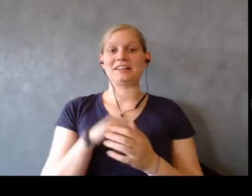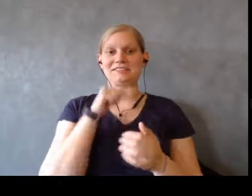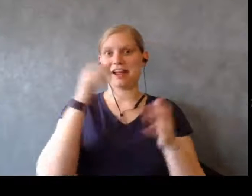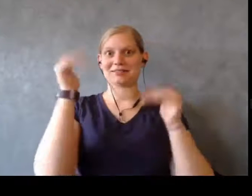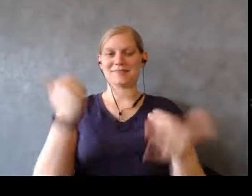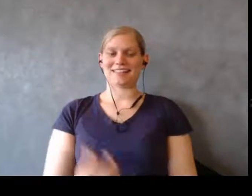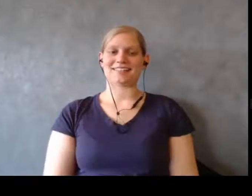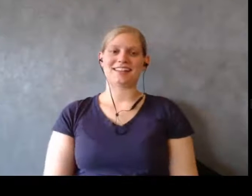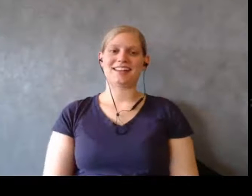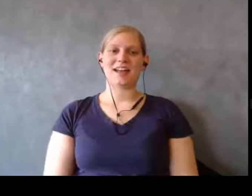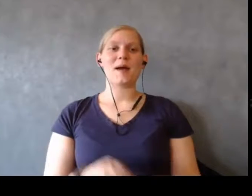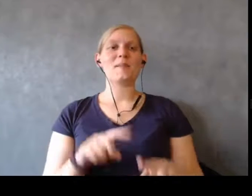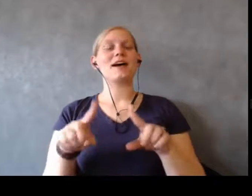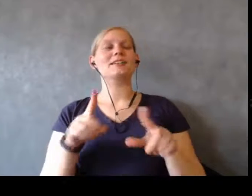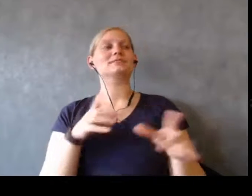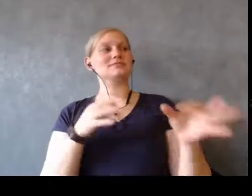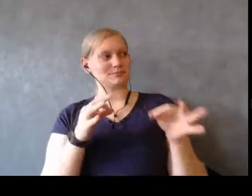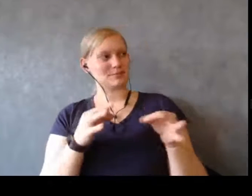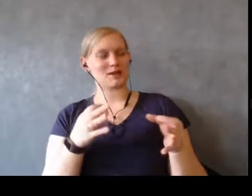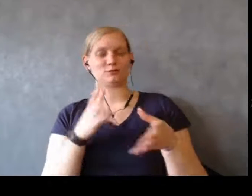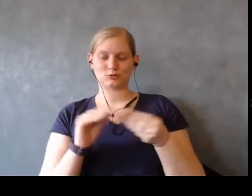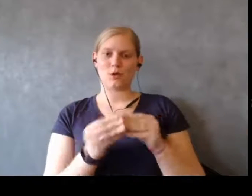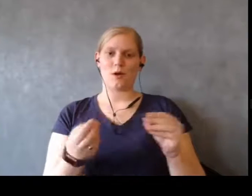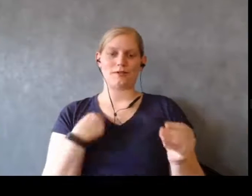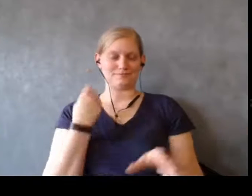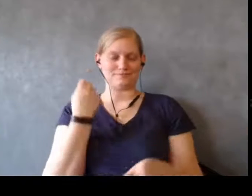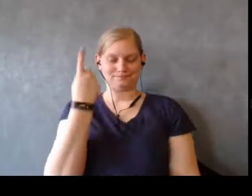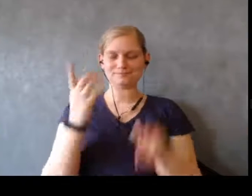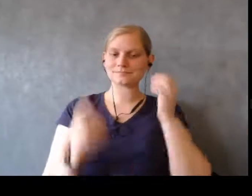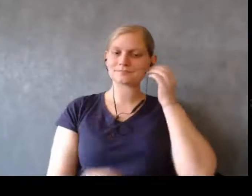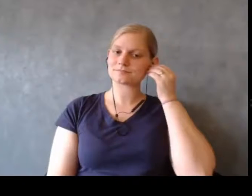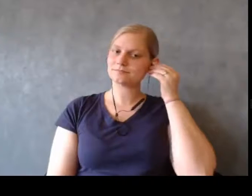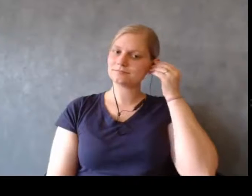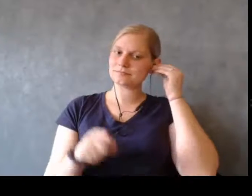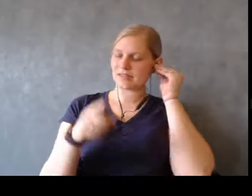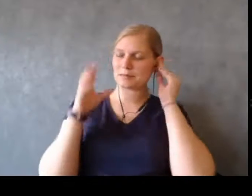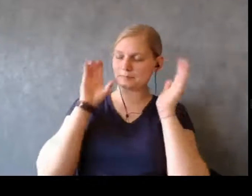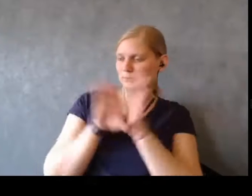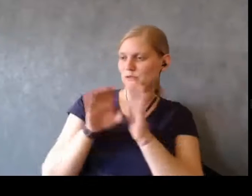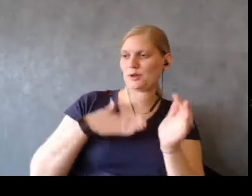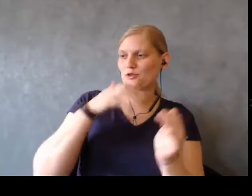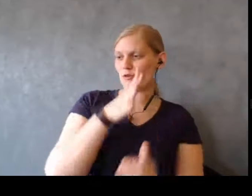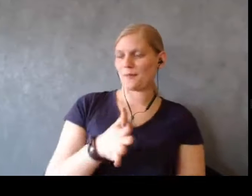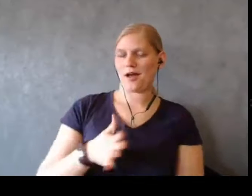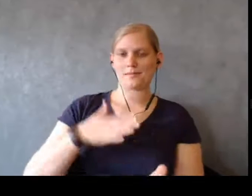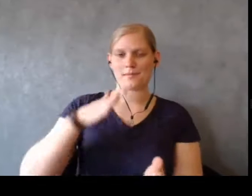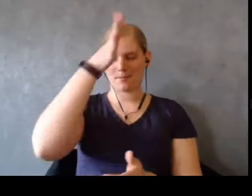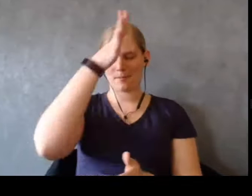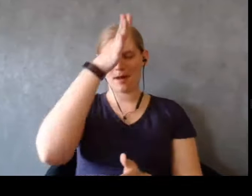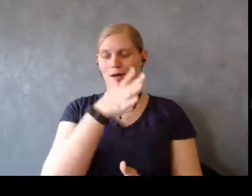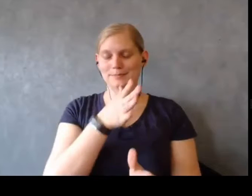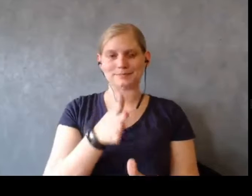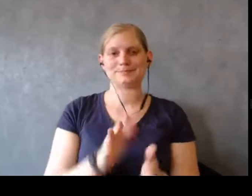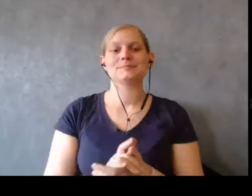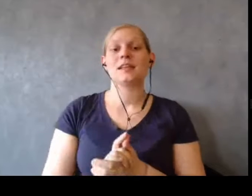me a story that helped me to understand. This is my grandmother and my mom as a young girl. My Grammy told me that she